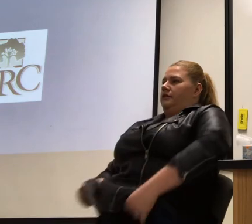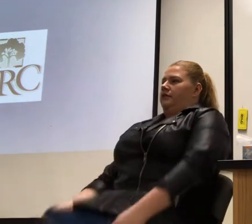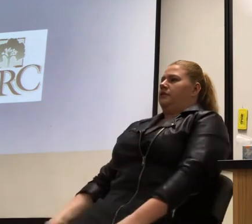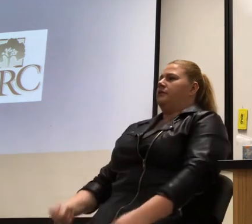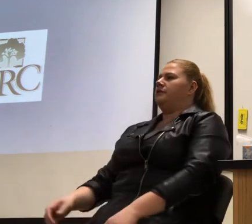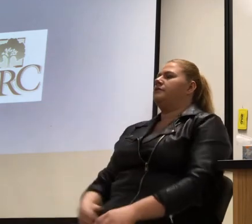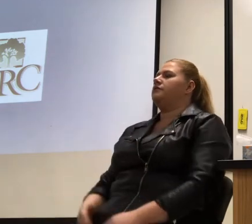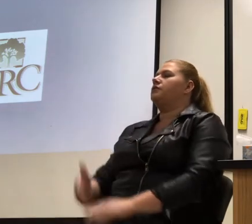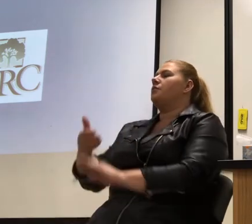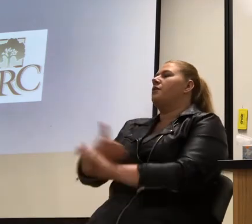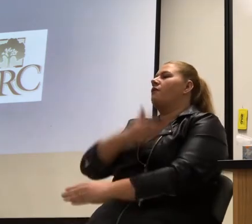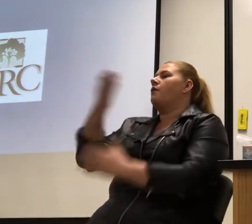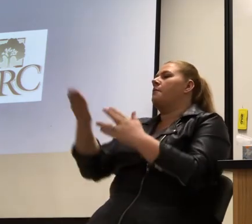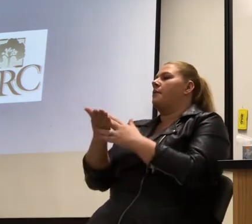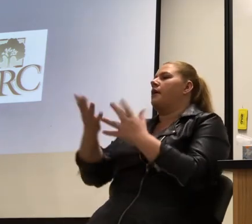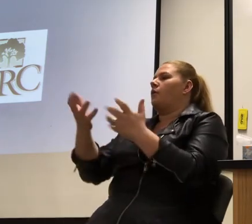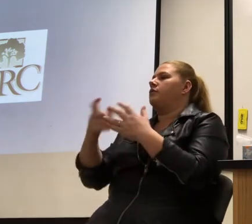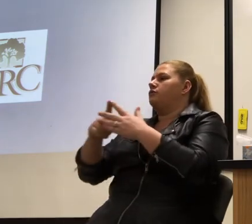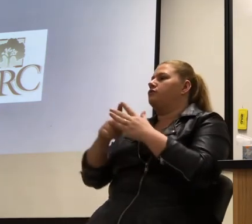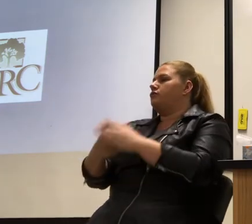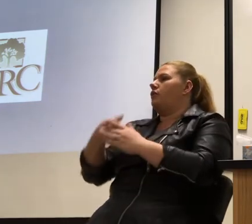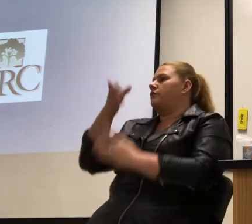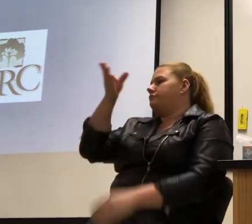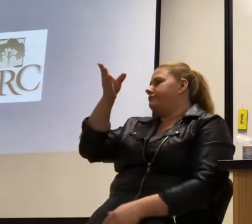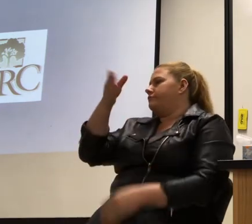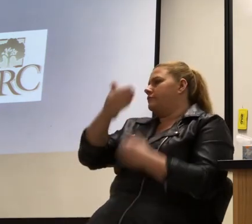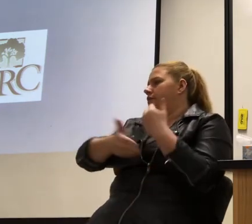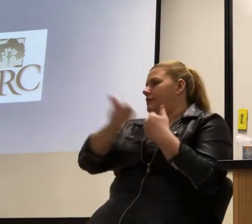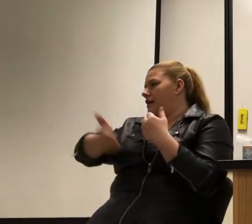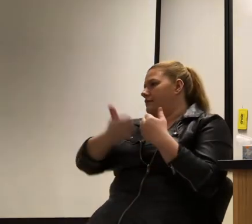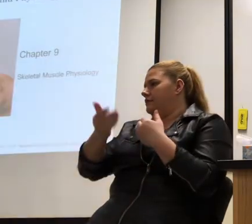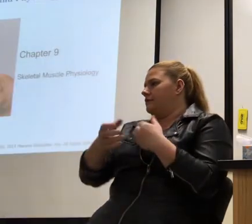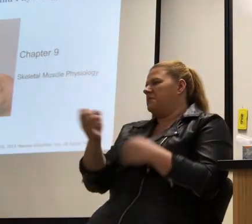Before we take a break, I'm going to start these slides.